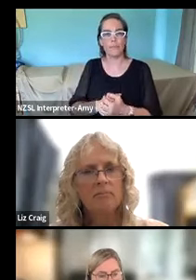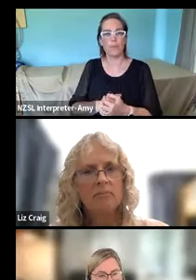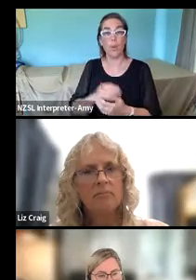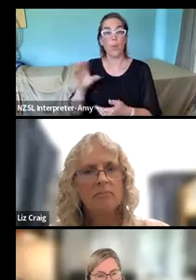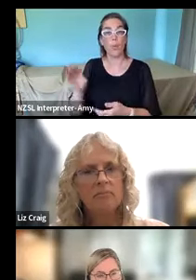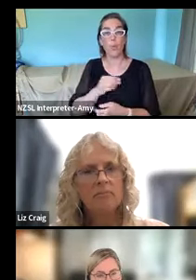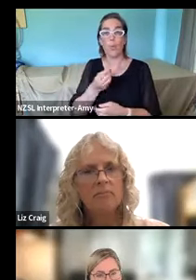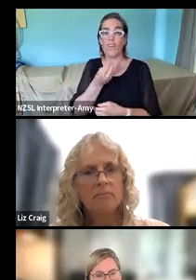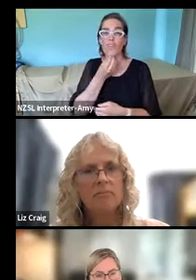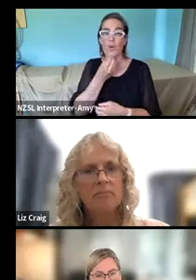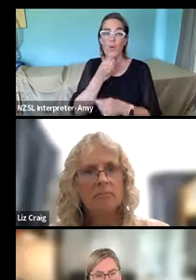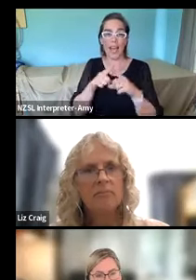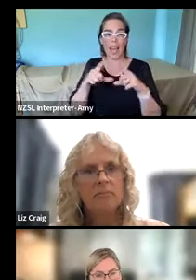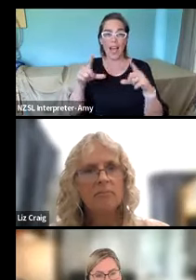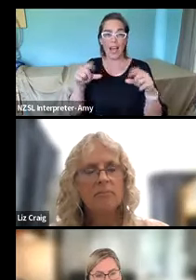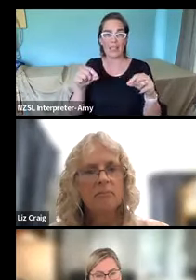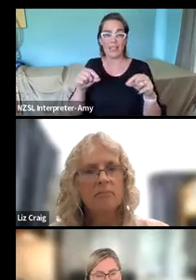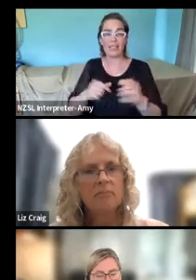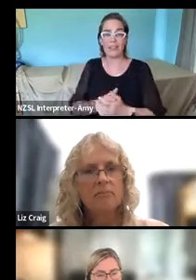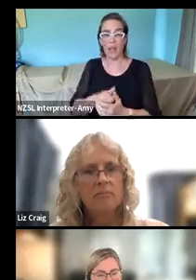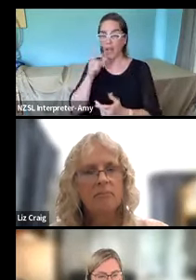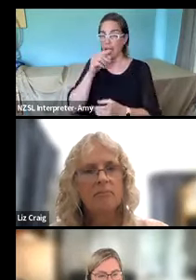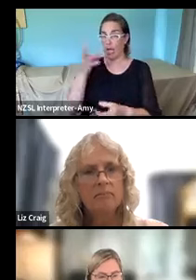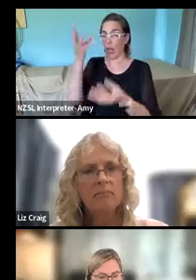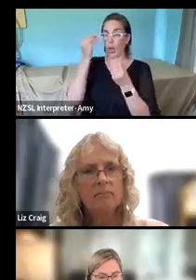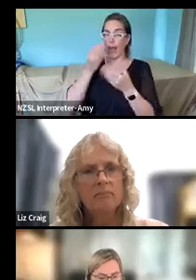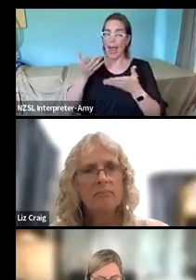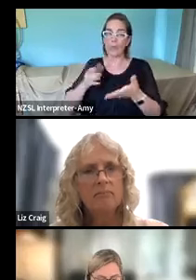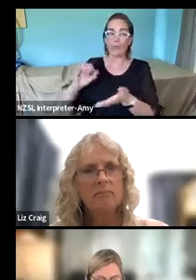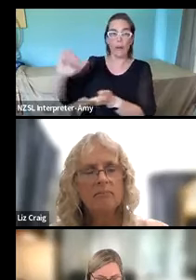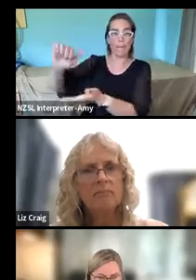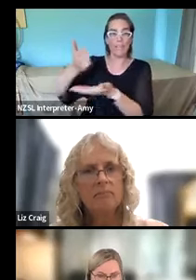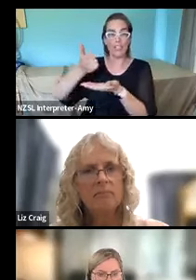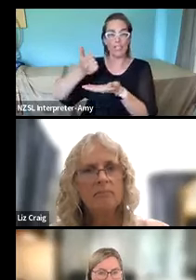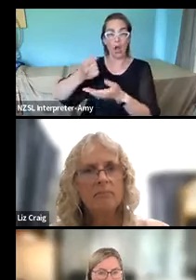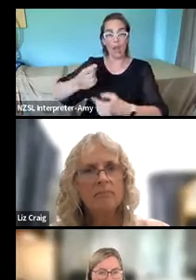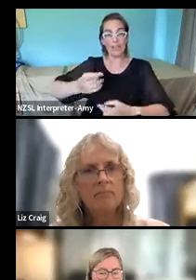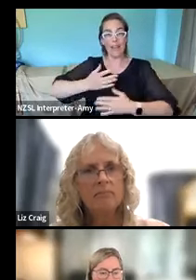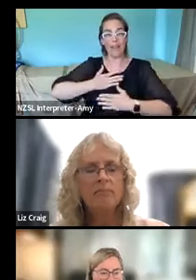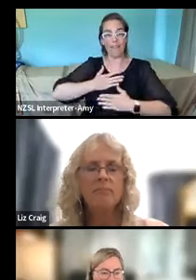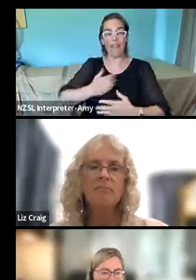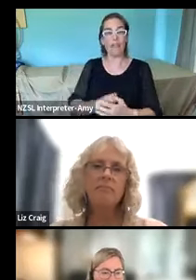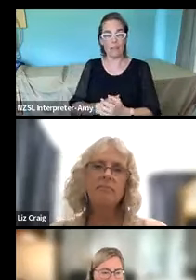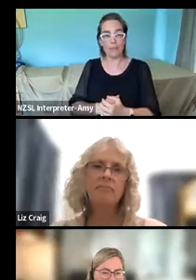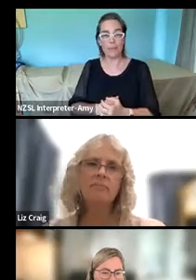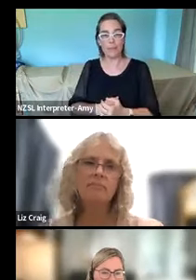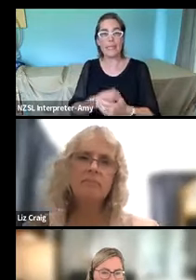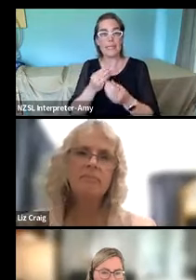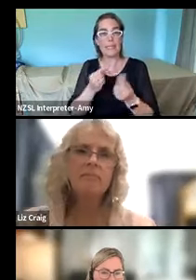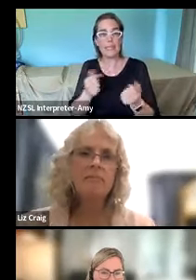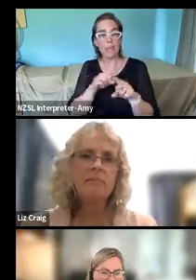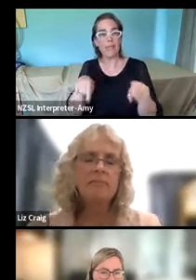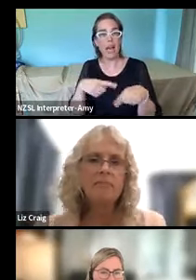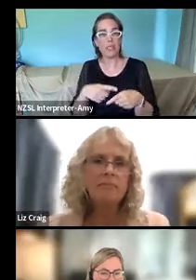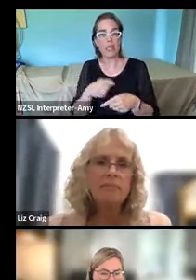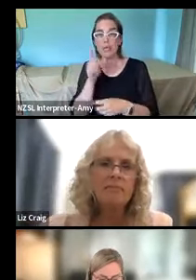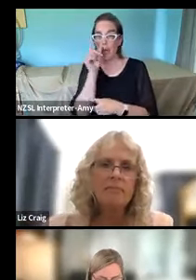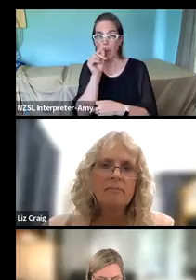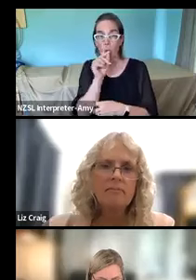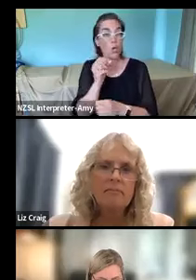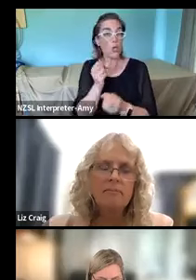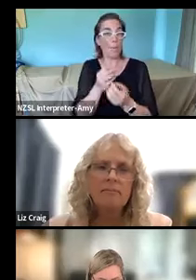food cards, so we can learn how to budget and stuff. Because some of us are quite capable, not many of